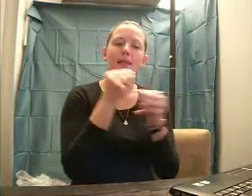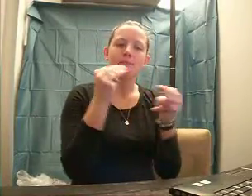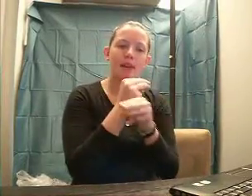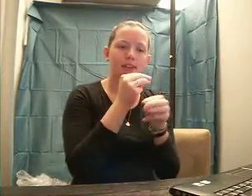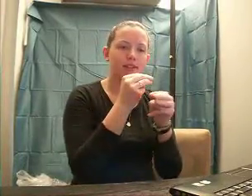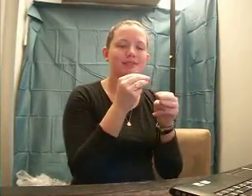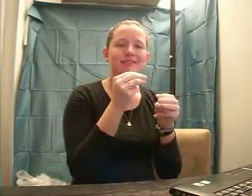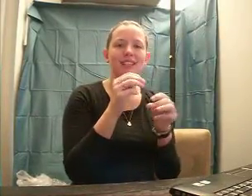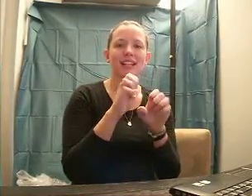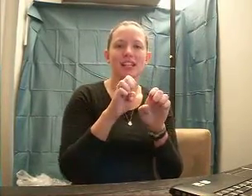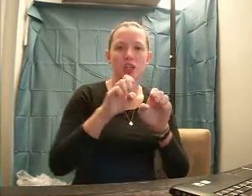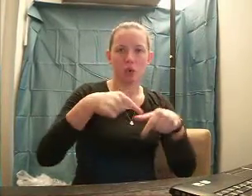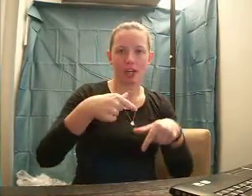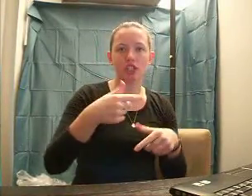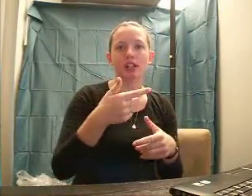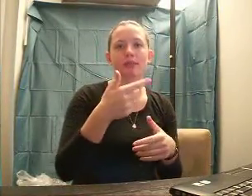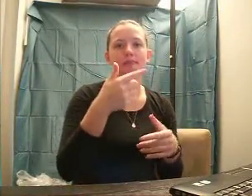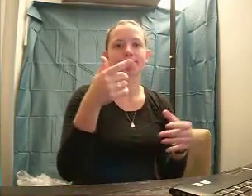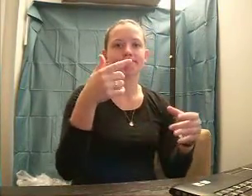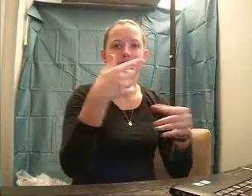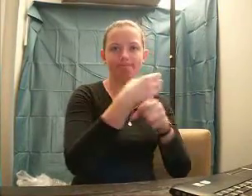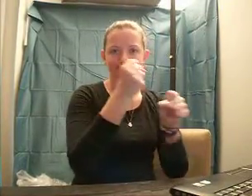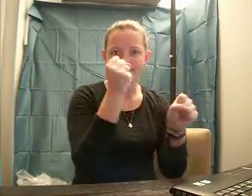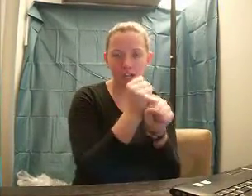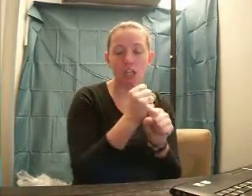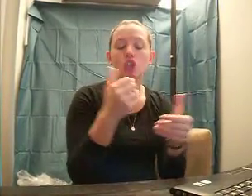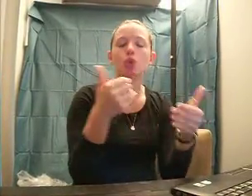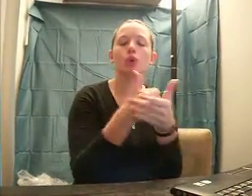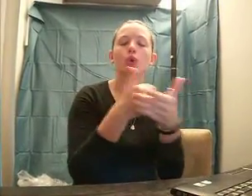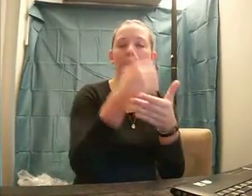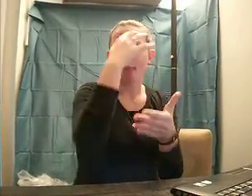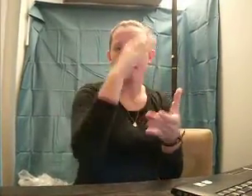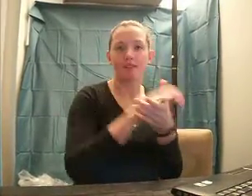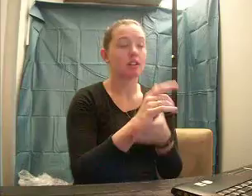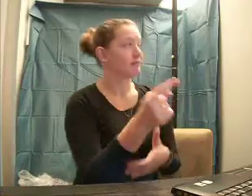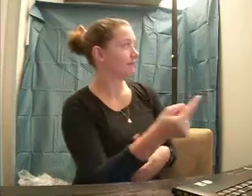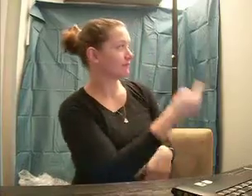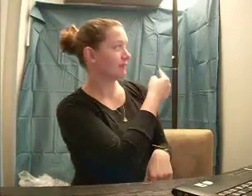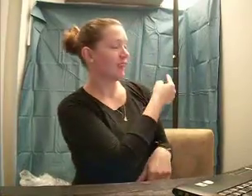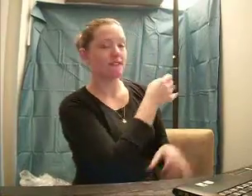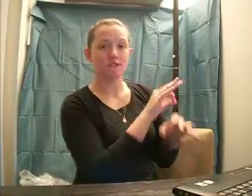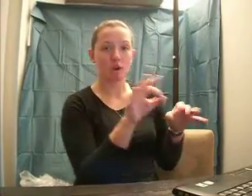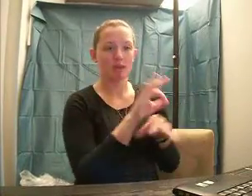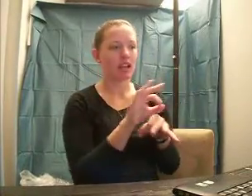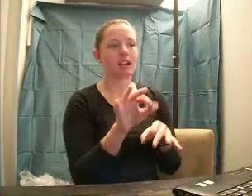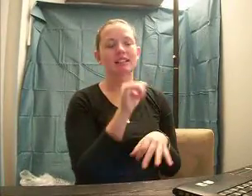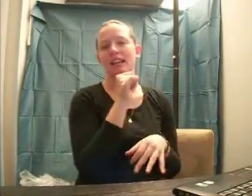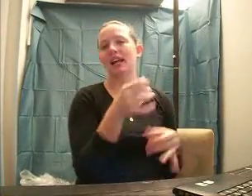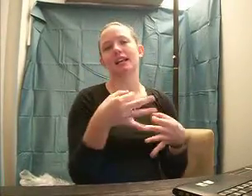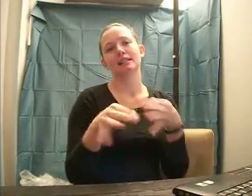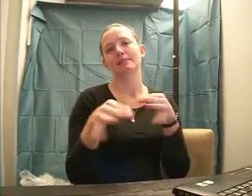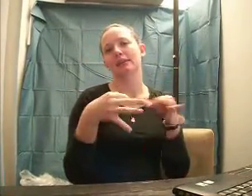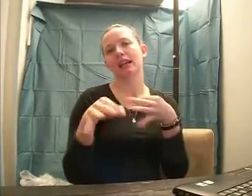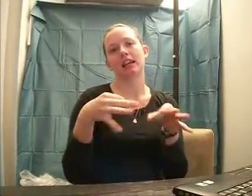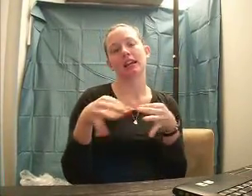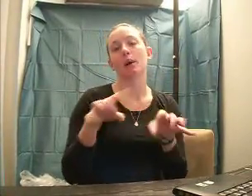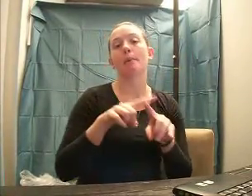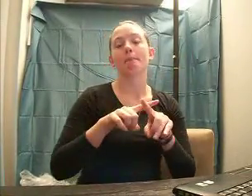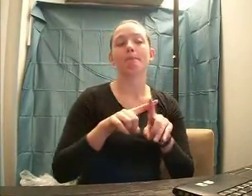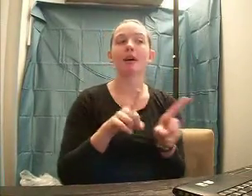sensory evidence to generate new beliefs. And I put the formula up there. I'm not going to explain to you what that formula is, but it's very beautiful. And it has real beauty and